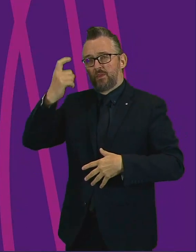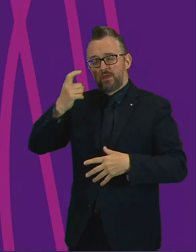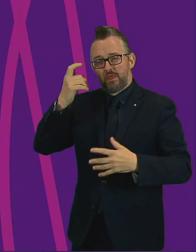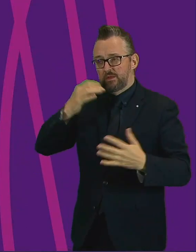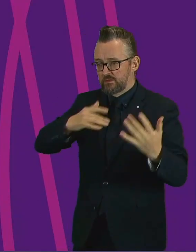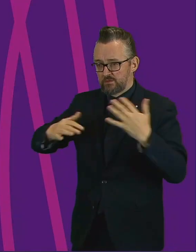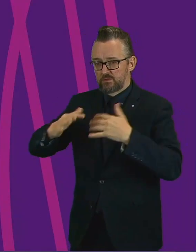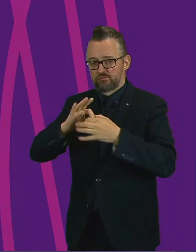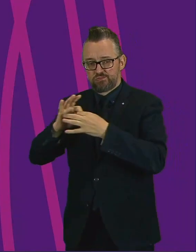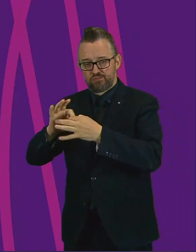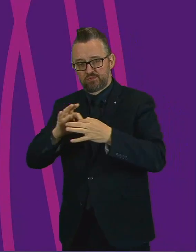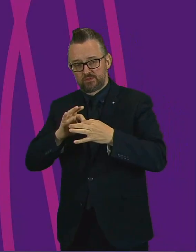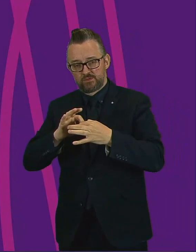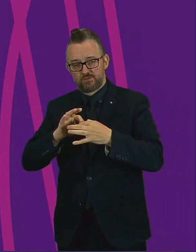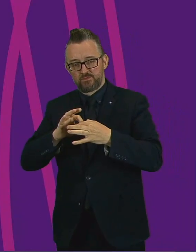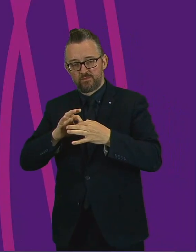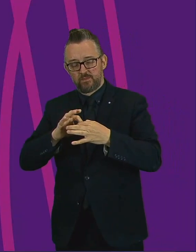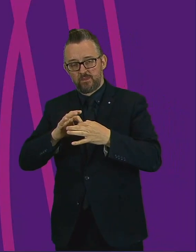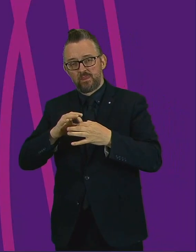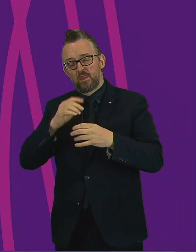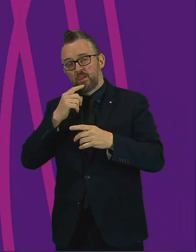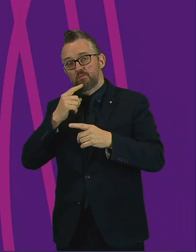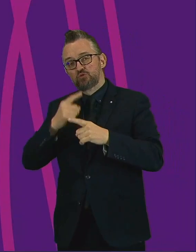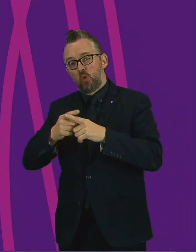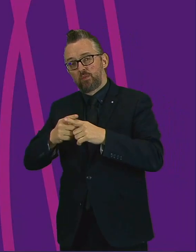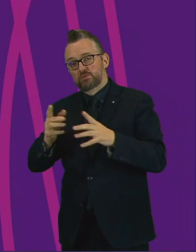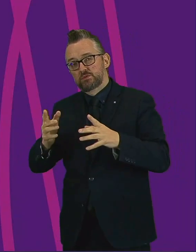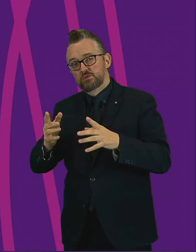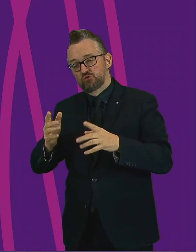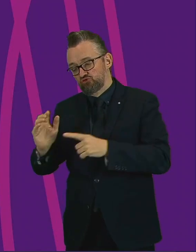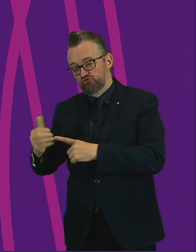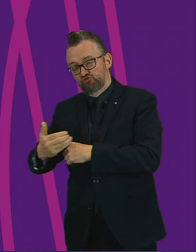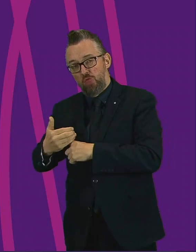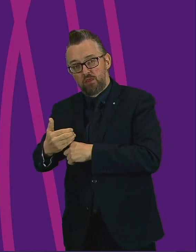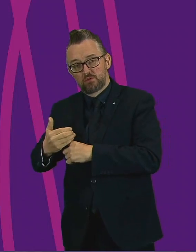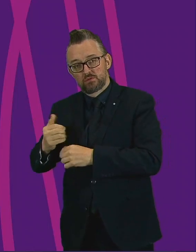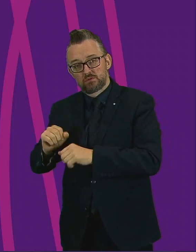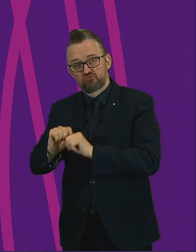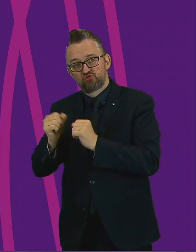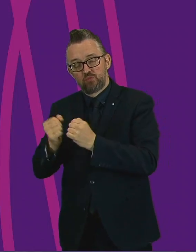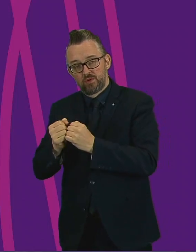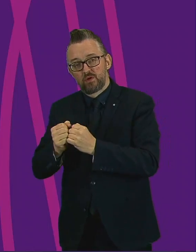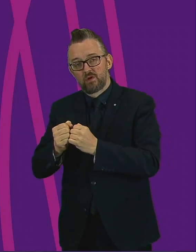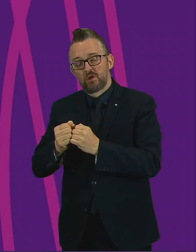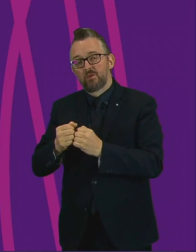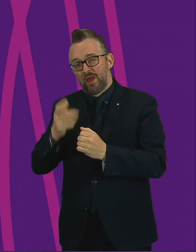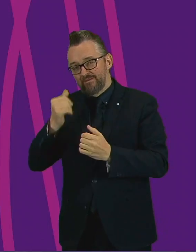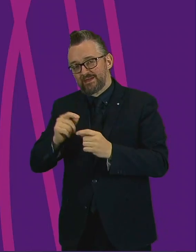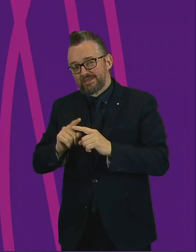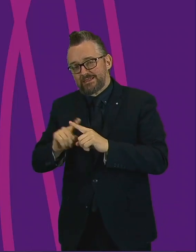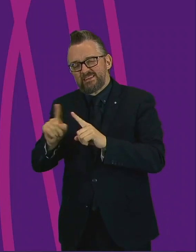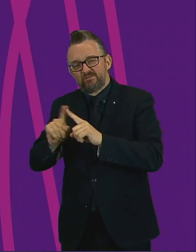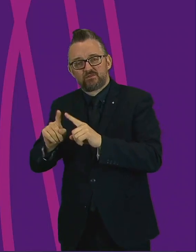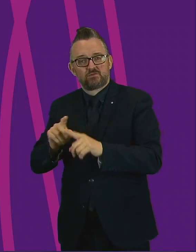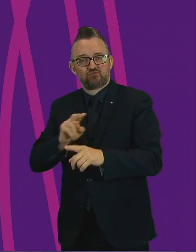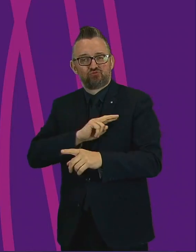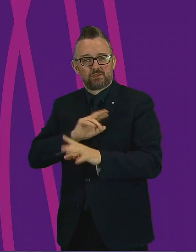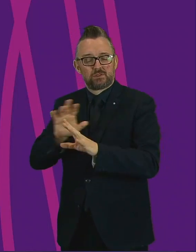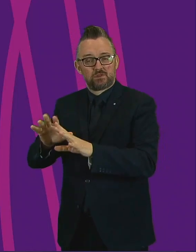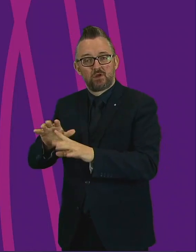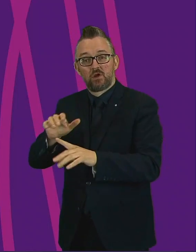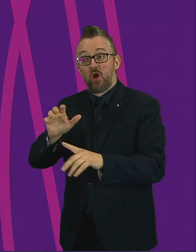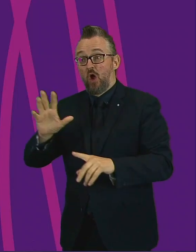extent, notwithstanding my comments on the shielded group earlier, we have to do in a general way. There will be different circumstances within that. And I know that not all